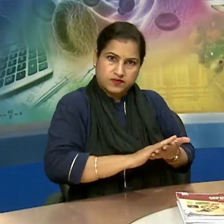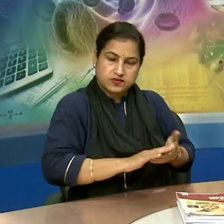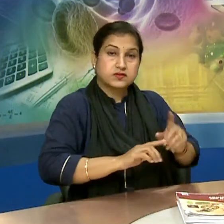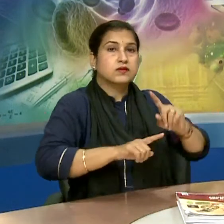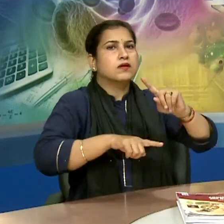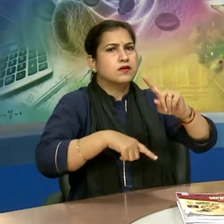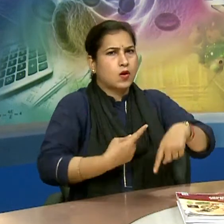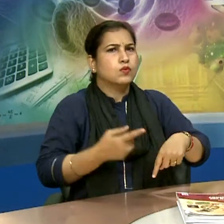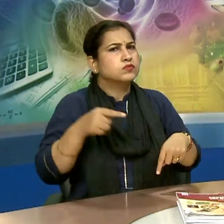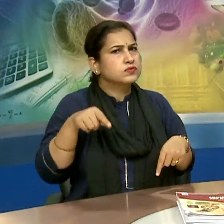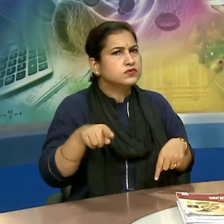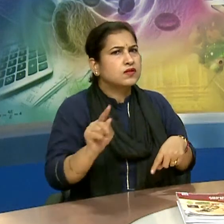And then